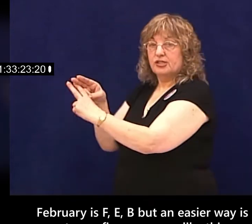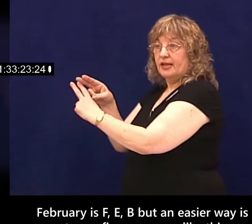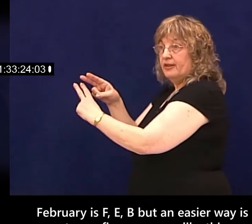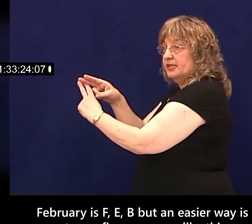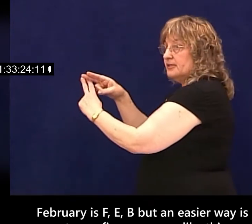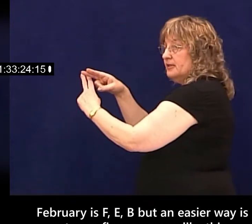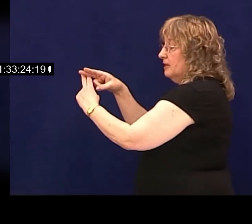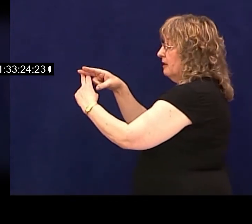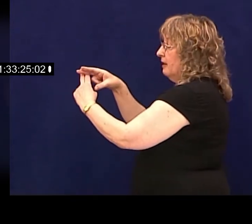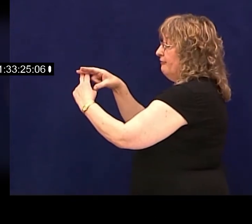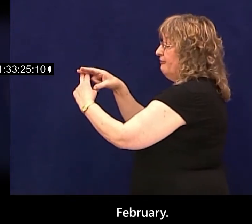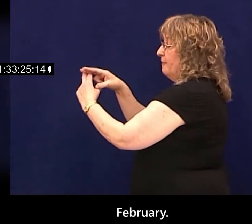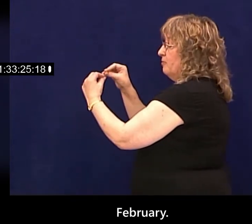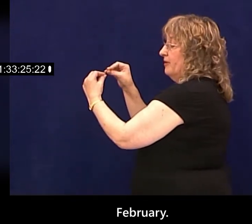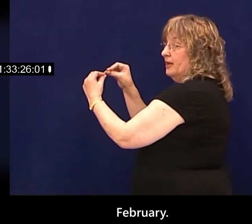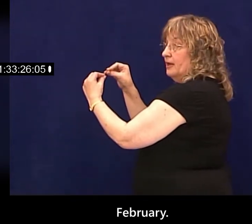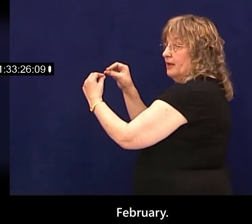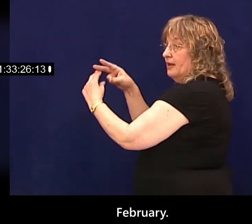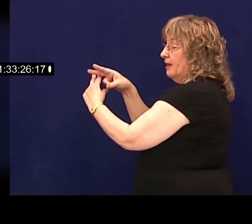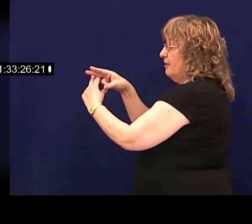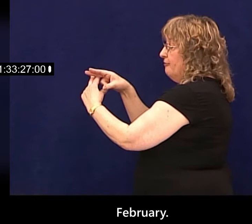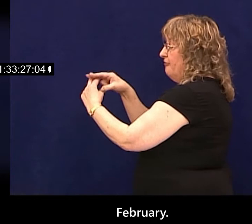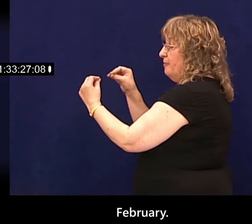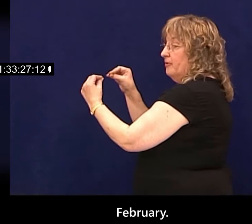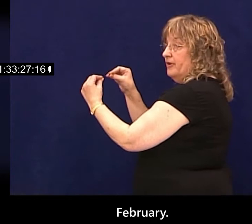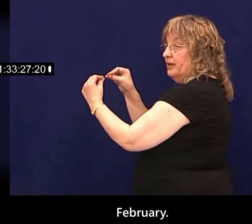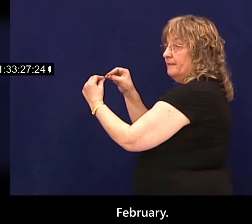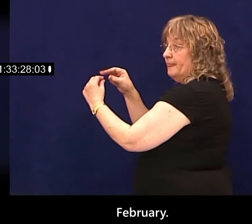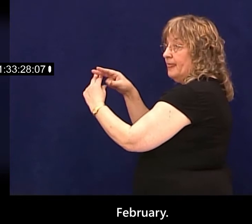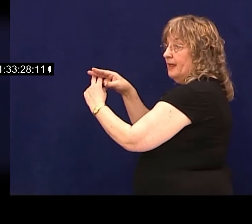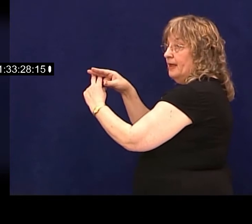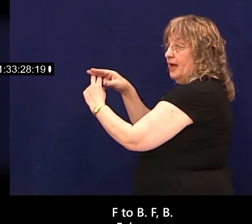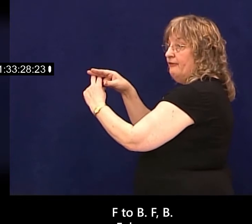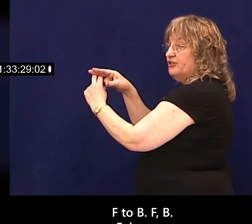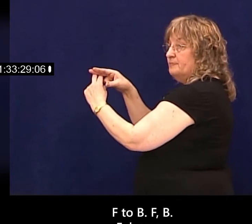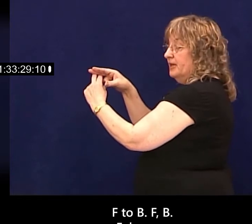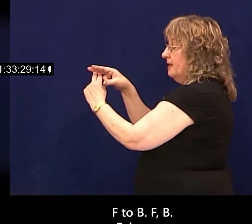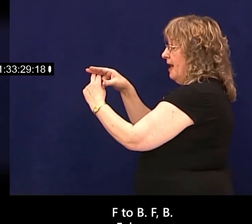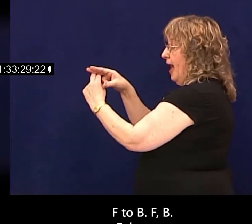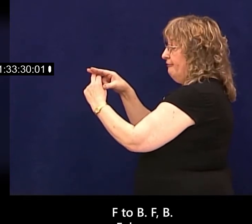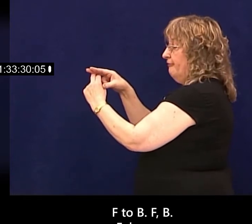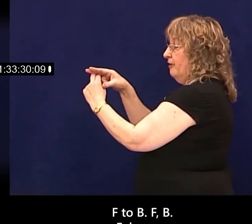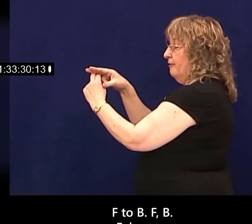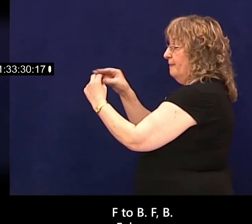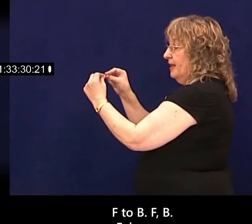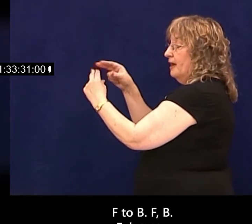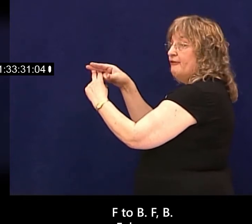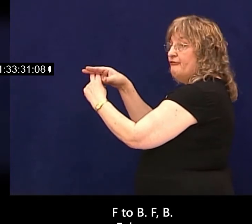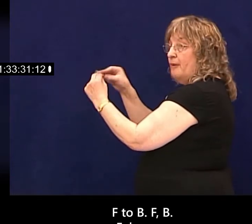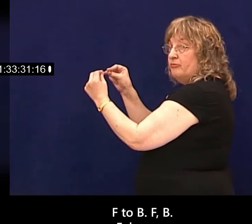like this. February. February. F to B. F-B. February.